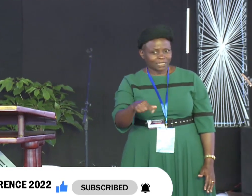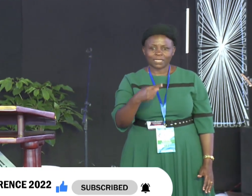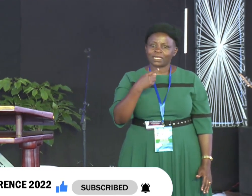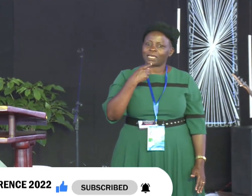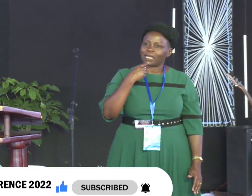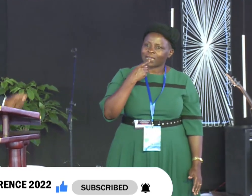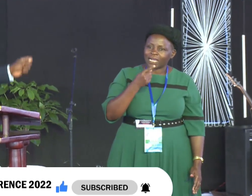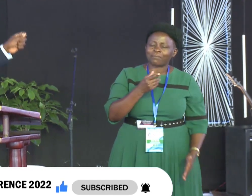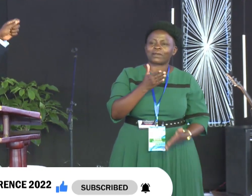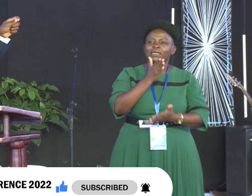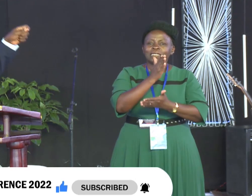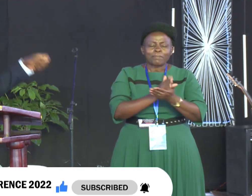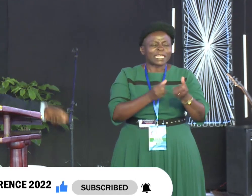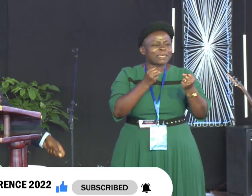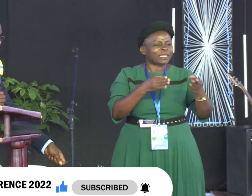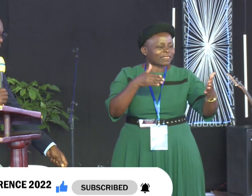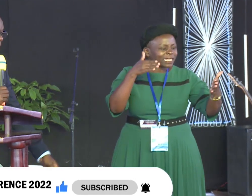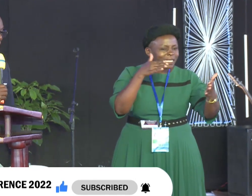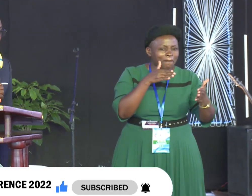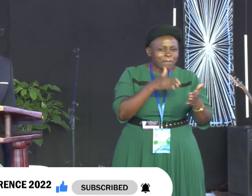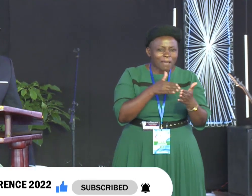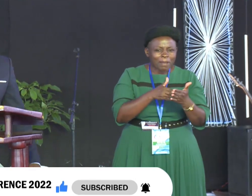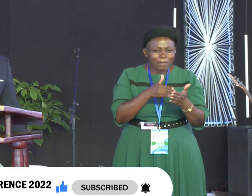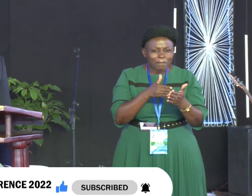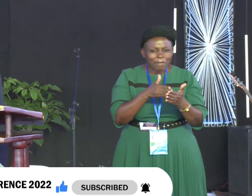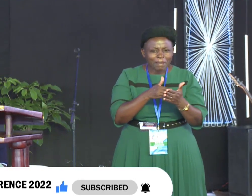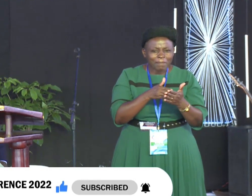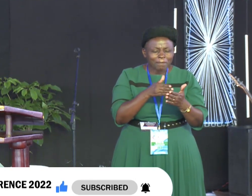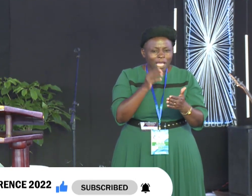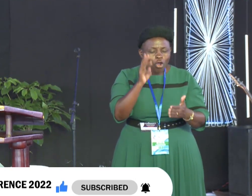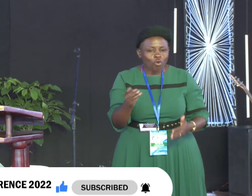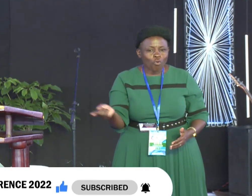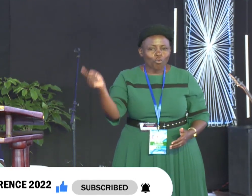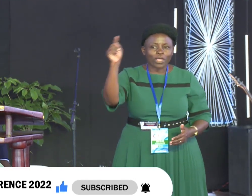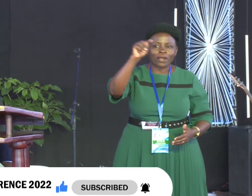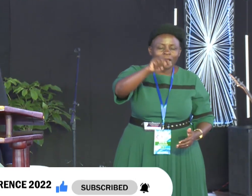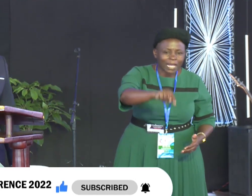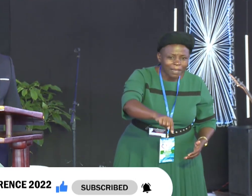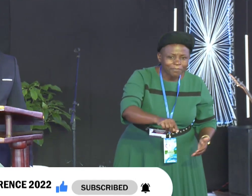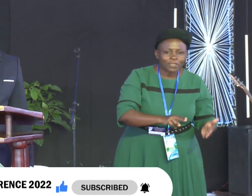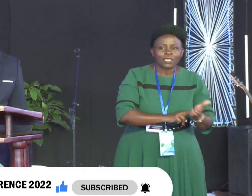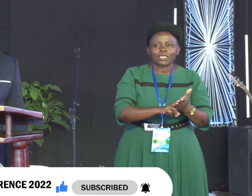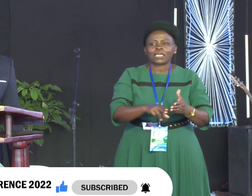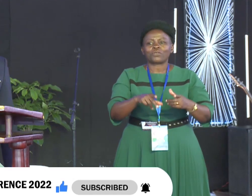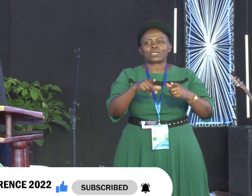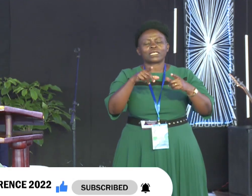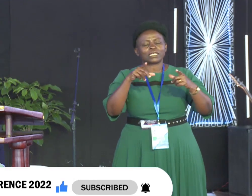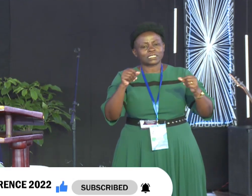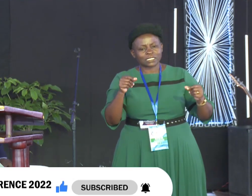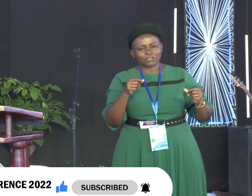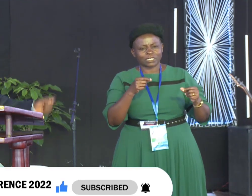Luke 17, that the things which stumble will not fail to come. In fact, yakose impossible,